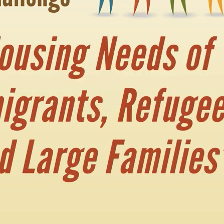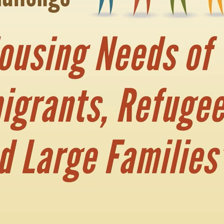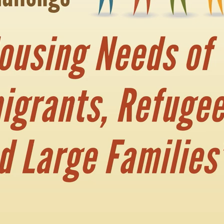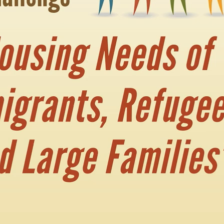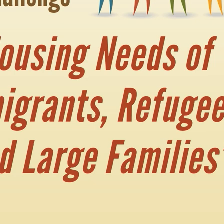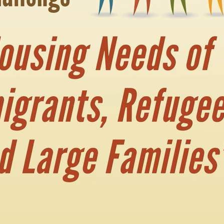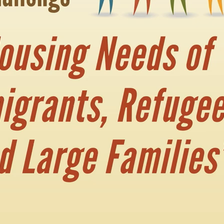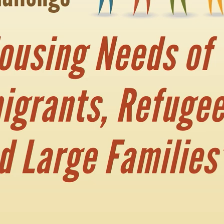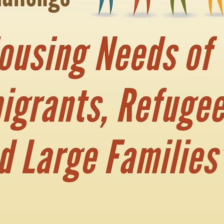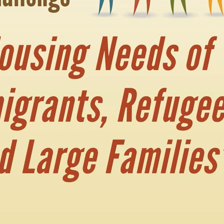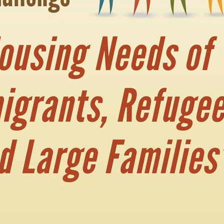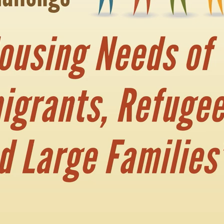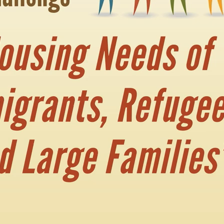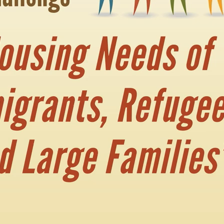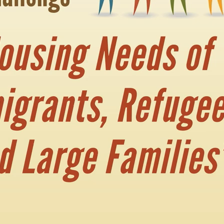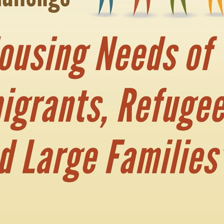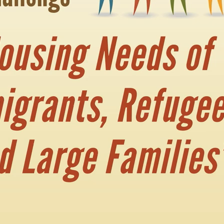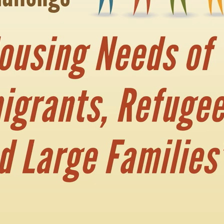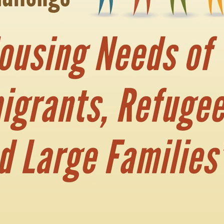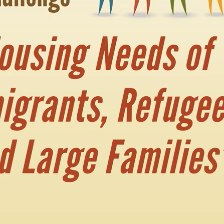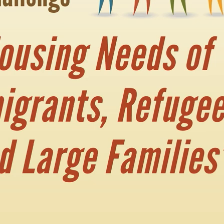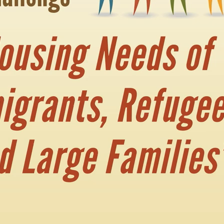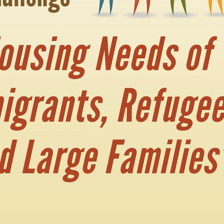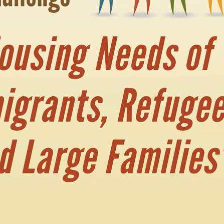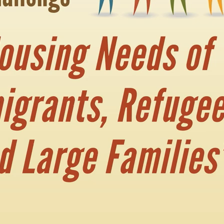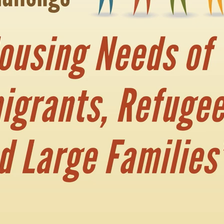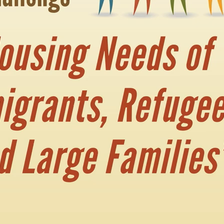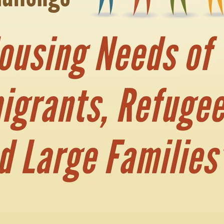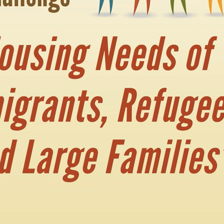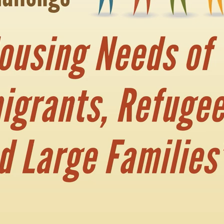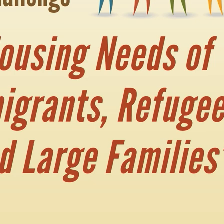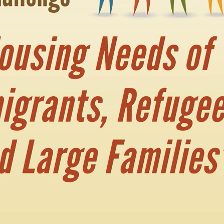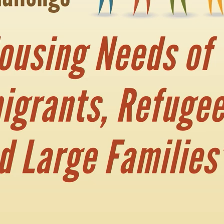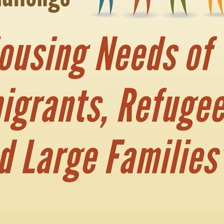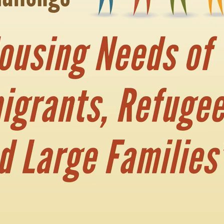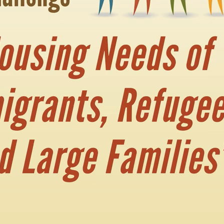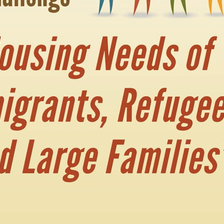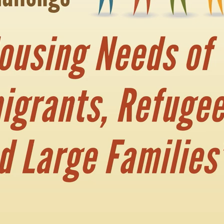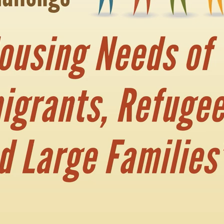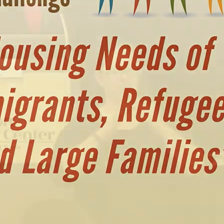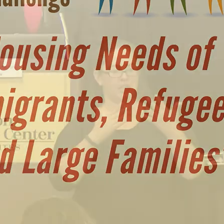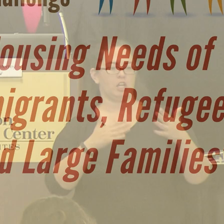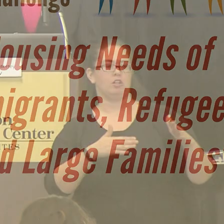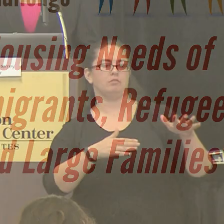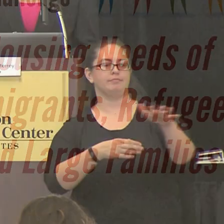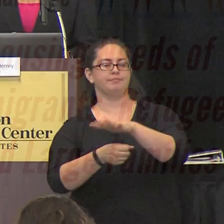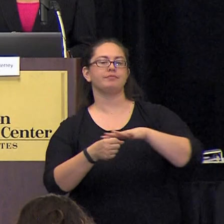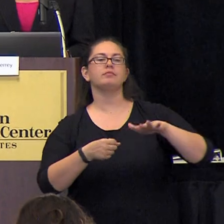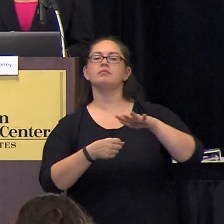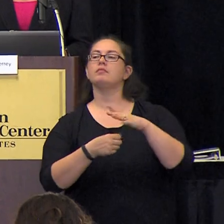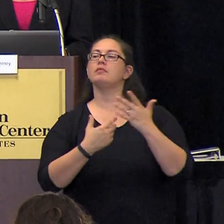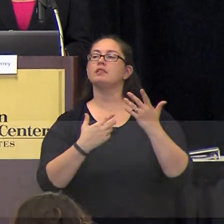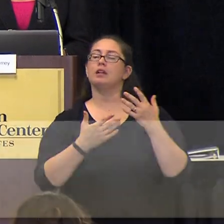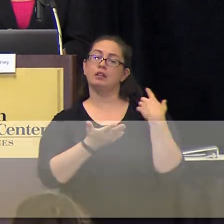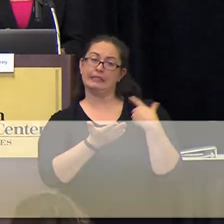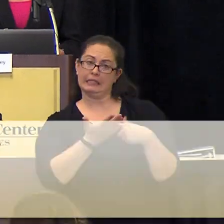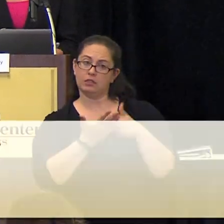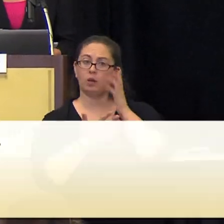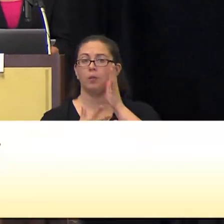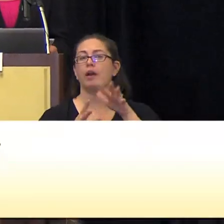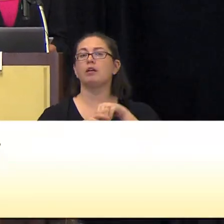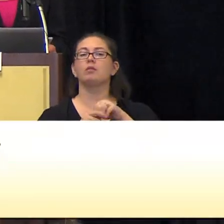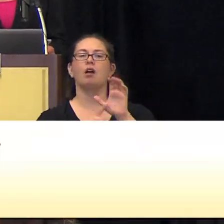emerging needs of the growing immigrant and refugee communities in our metro area now the discussion will include